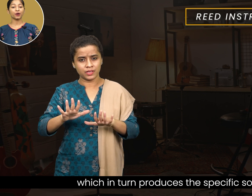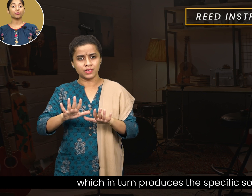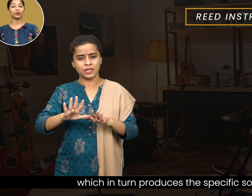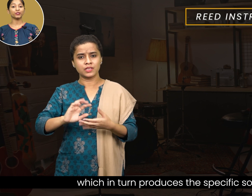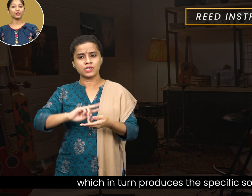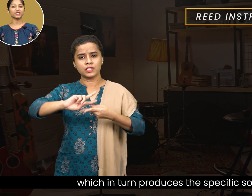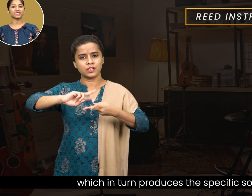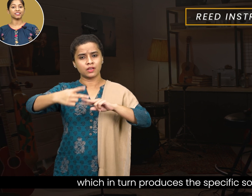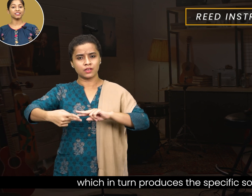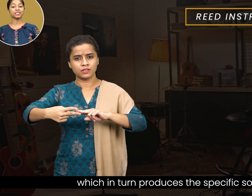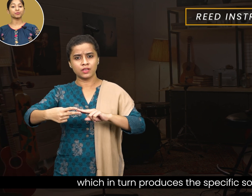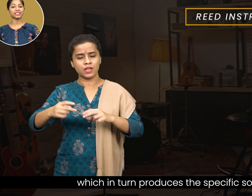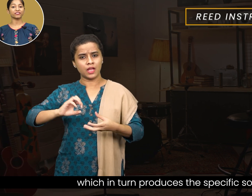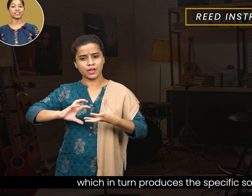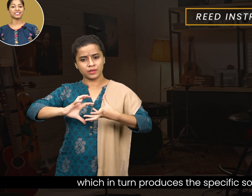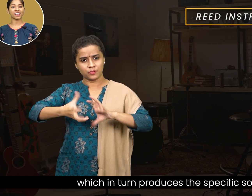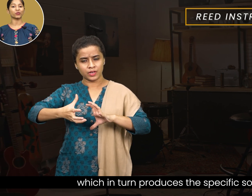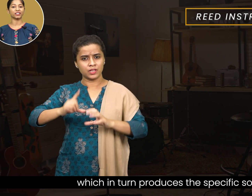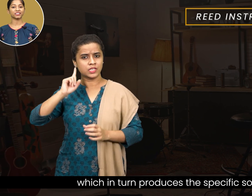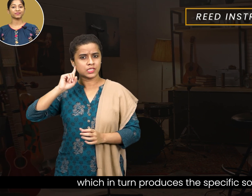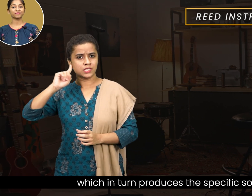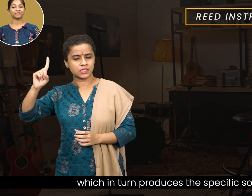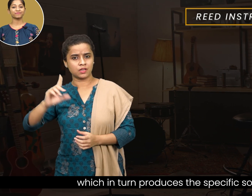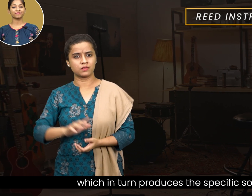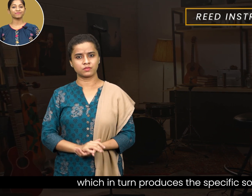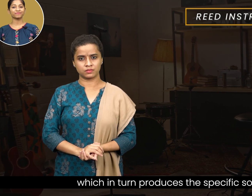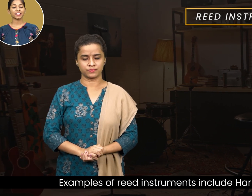turn produces the specific sound.